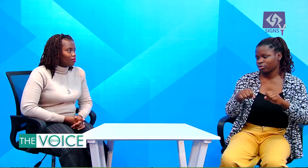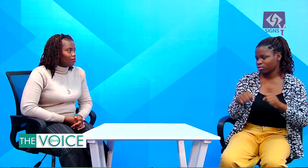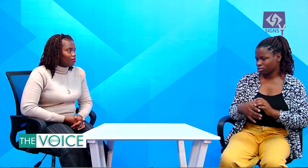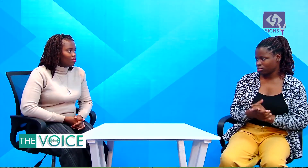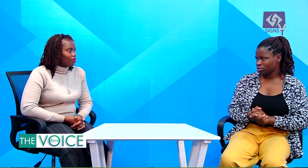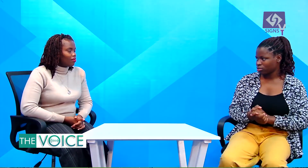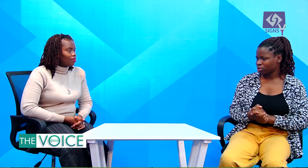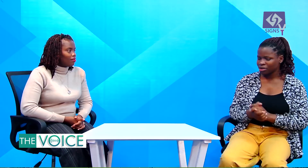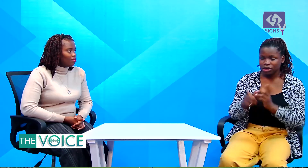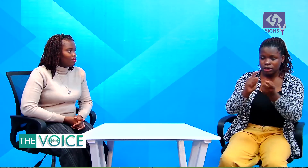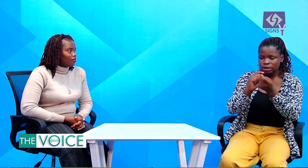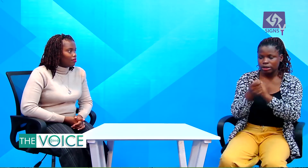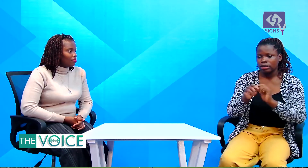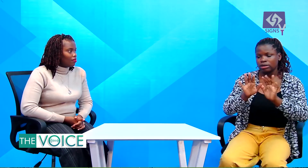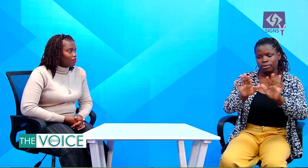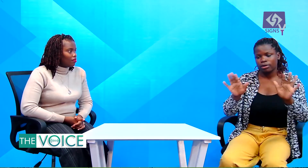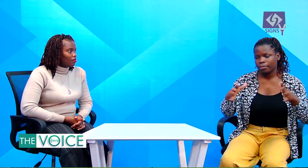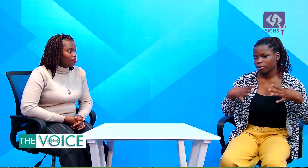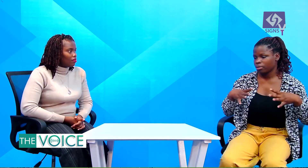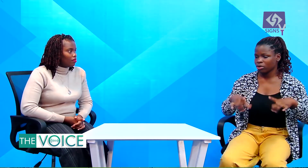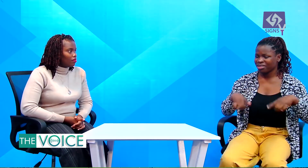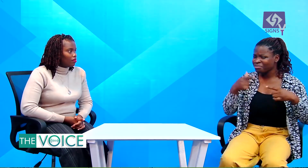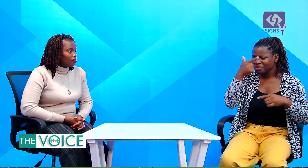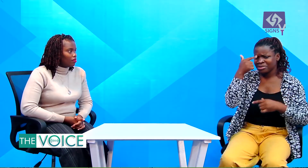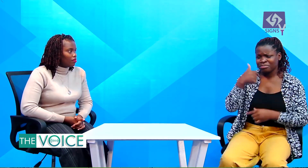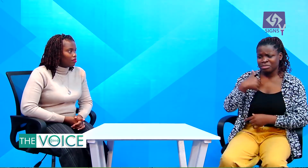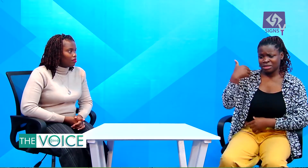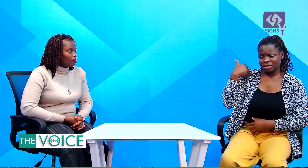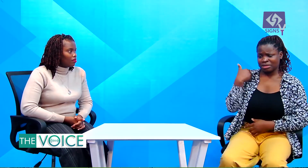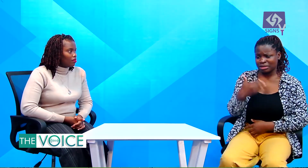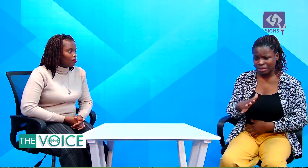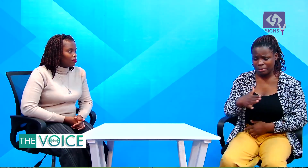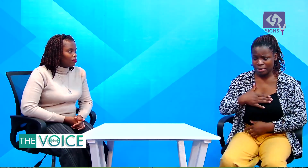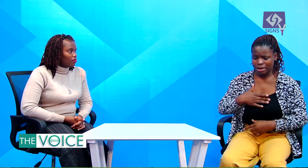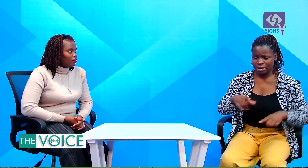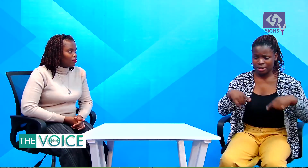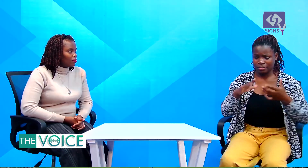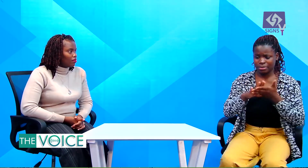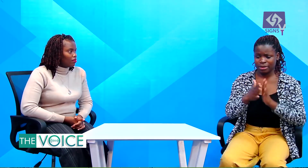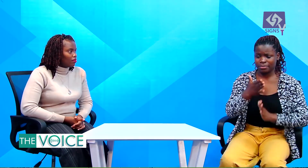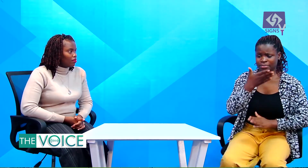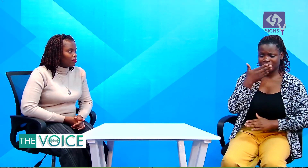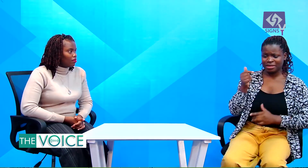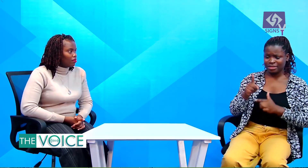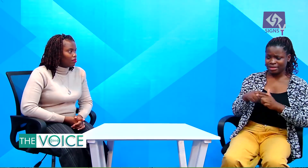actually making an impact and helping so many people, changing their life.